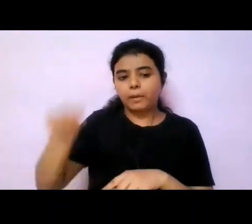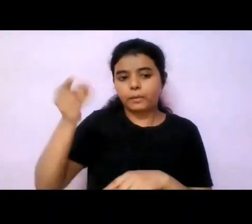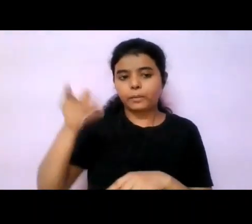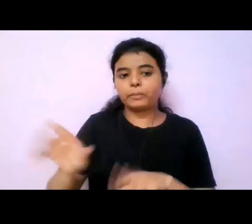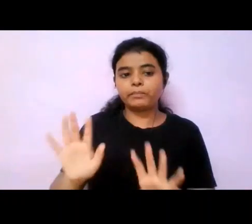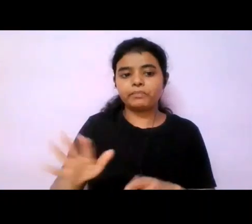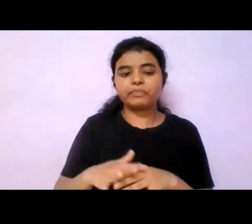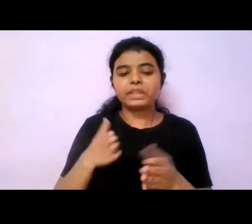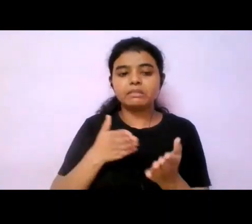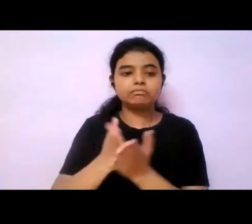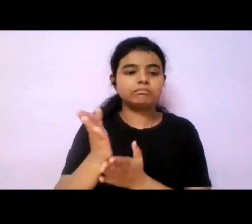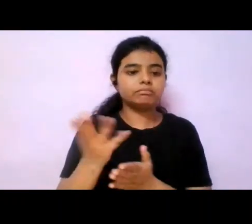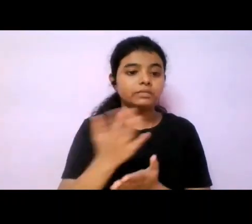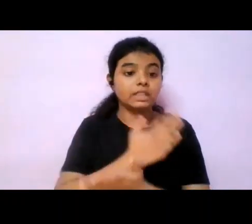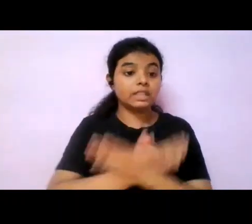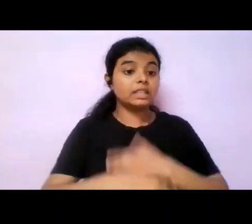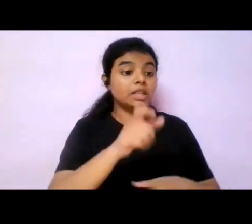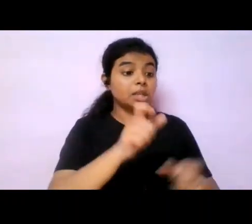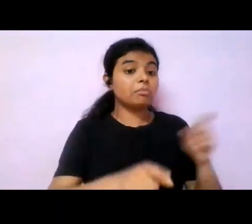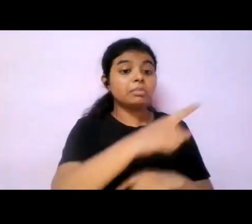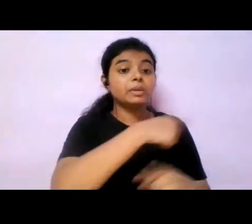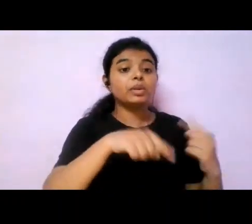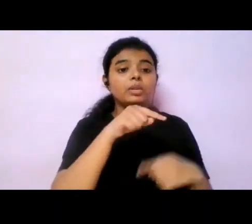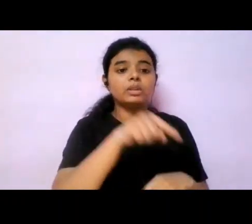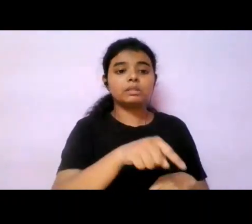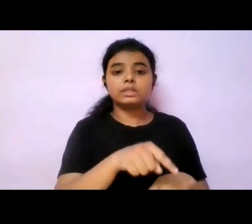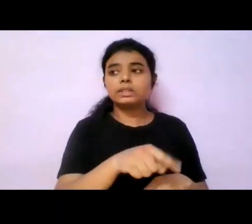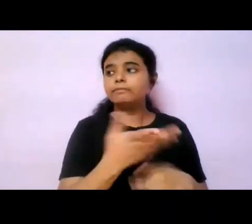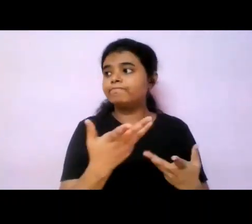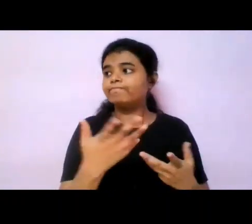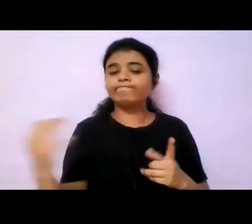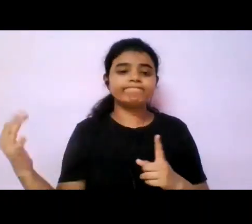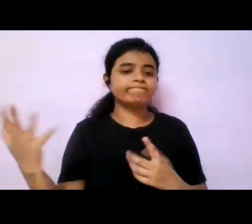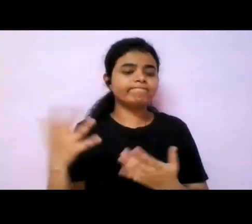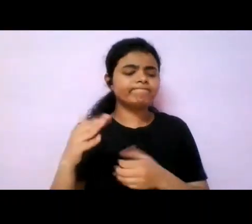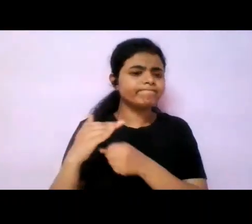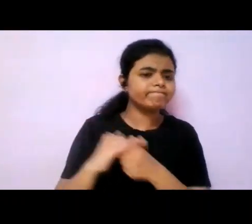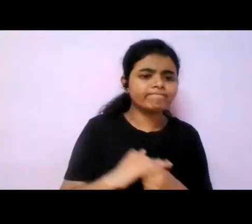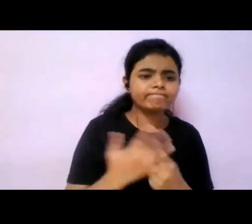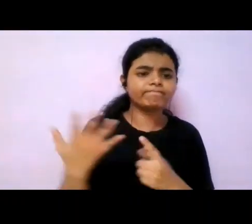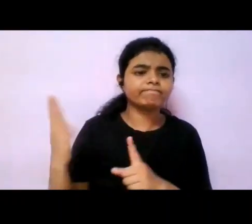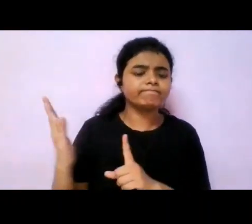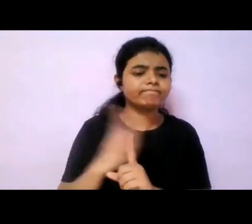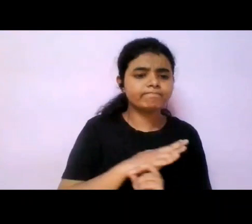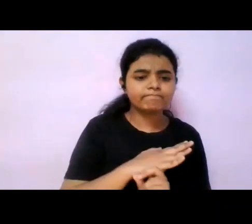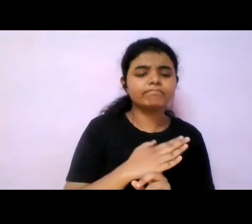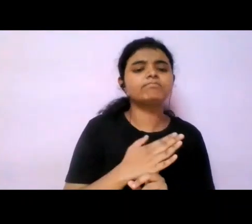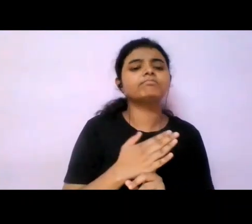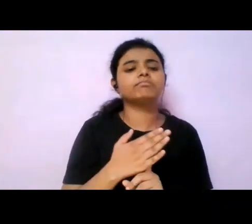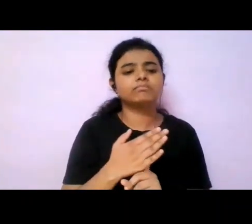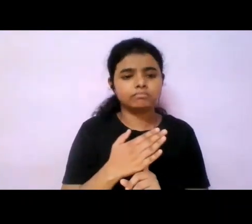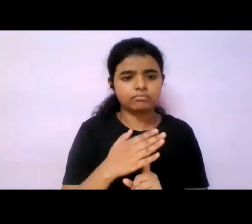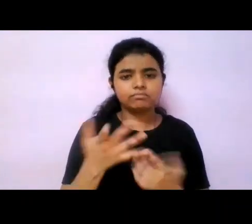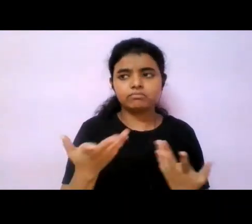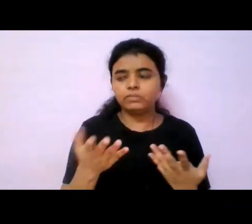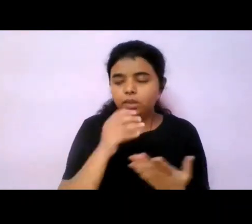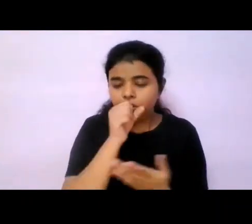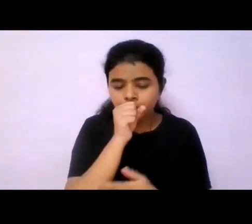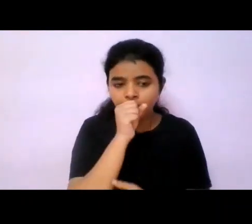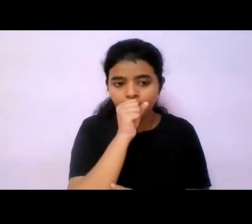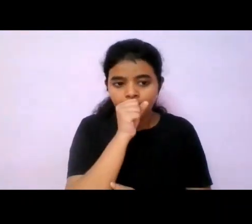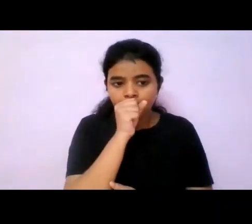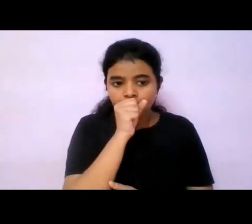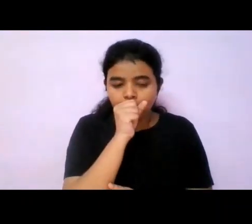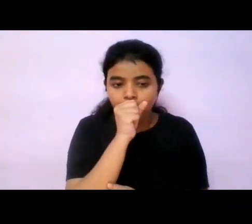So the way in which disabled people become fetishized by non-disabled people. The ways in which